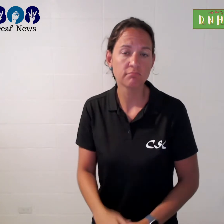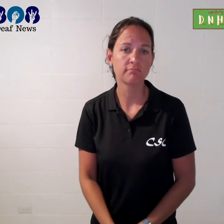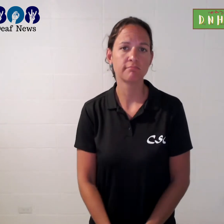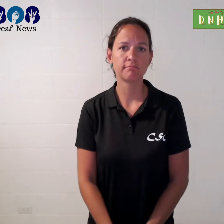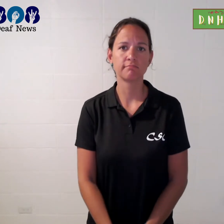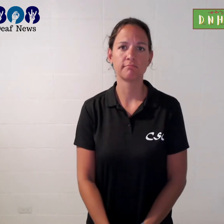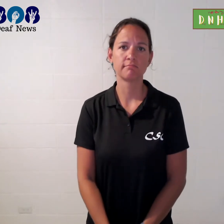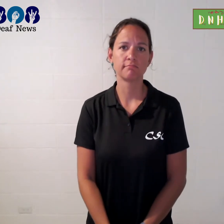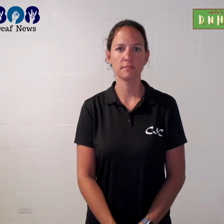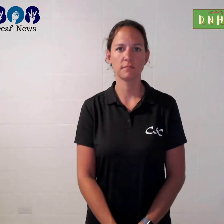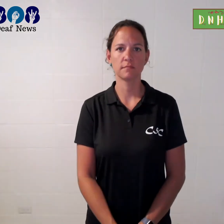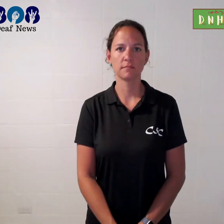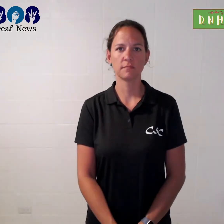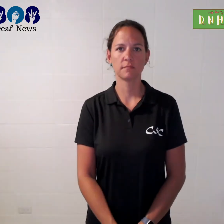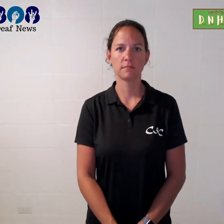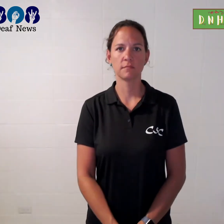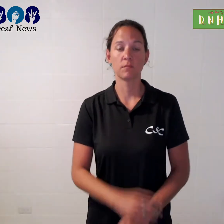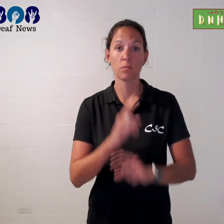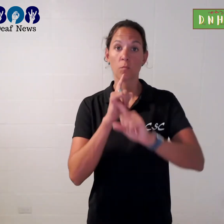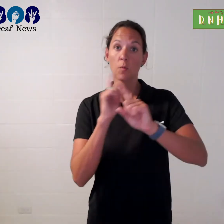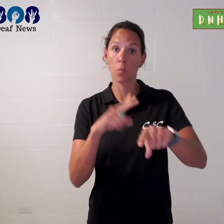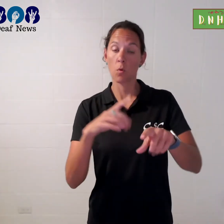Also, is it serious and dangerous?